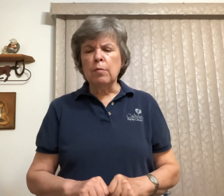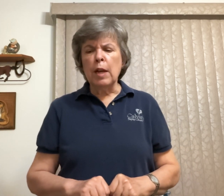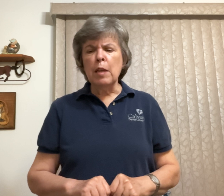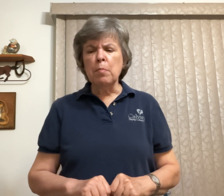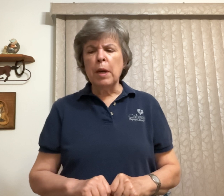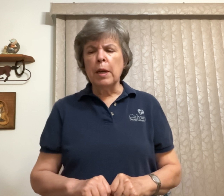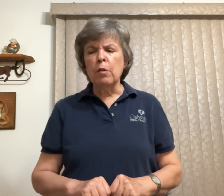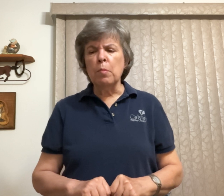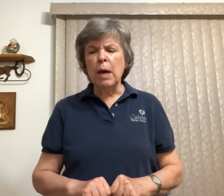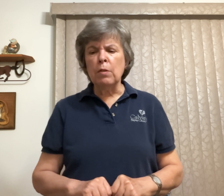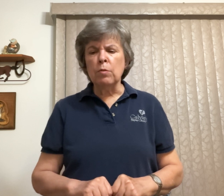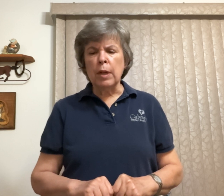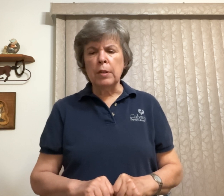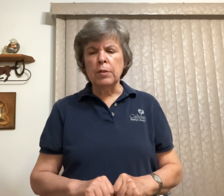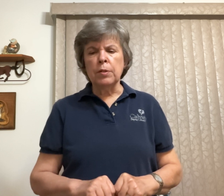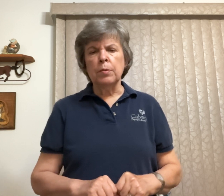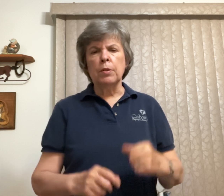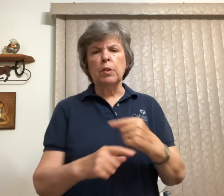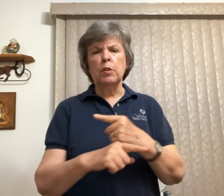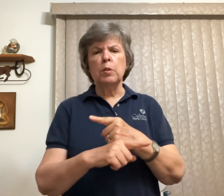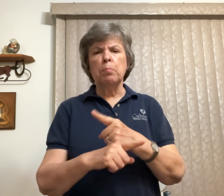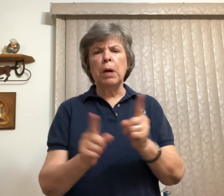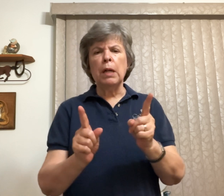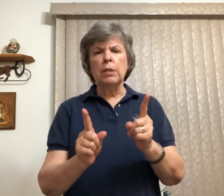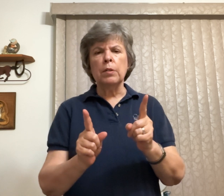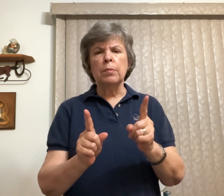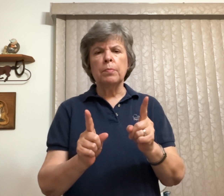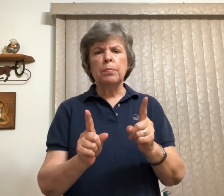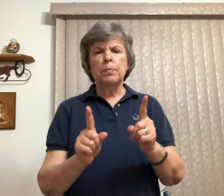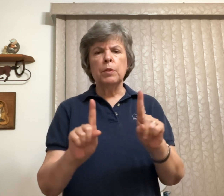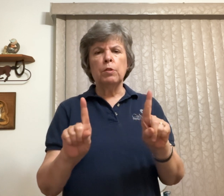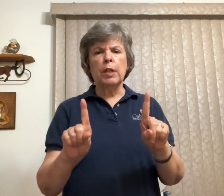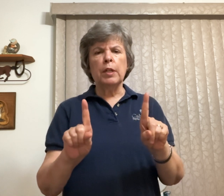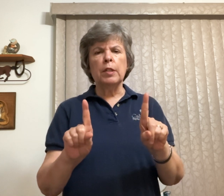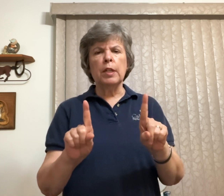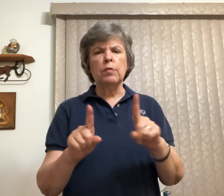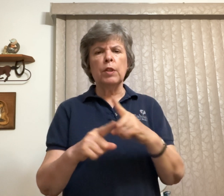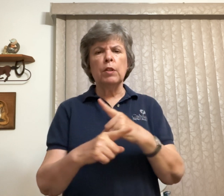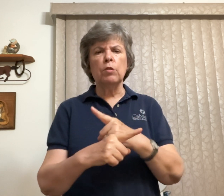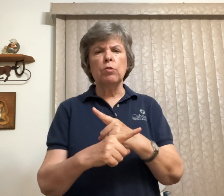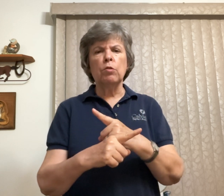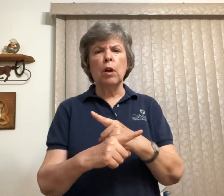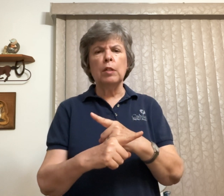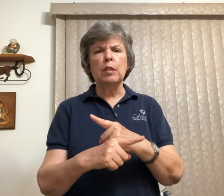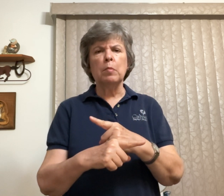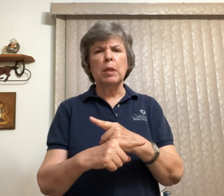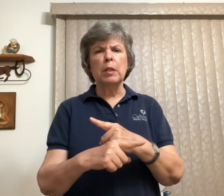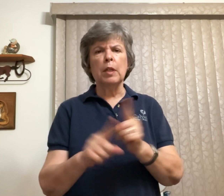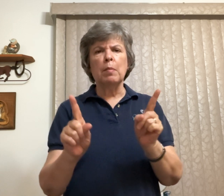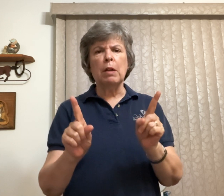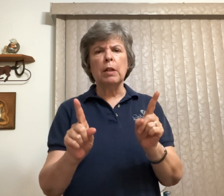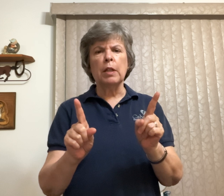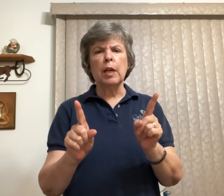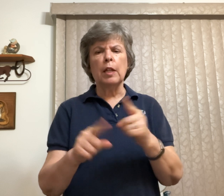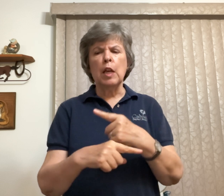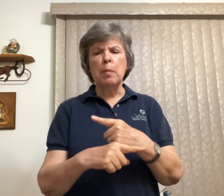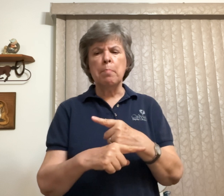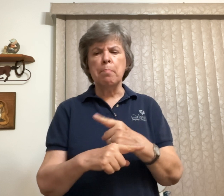ran my hell-bound race, so this is but. You take index fingers, you cross them, and come out like that.